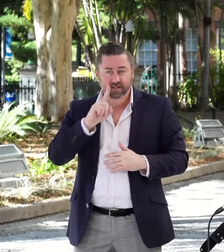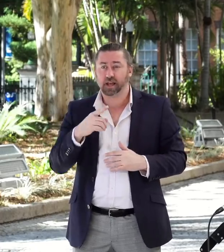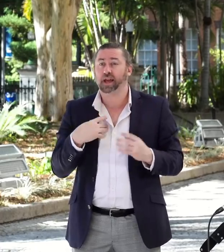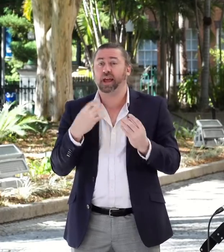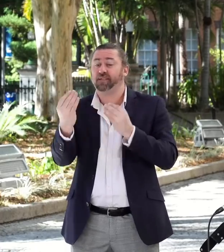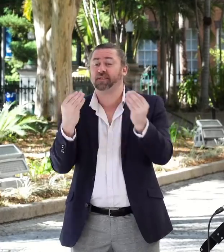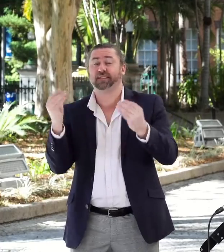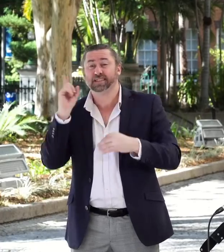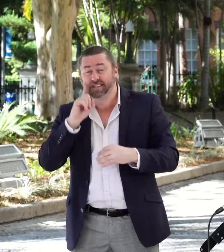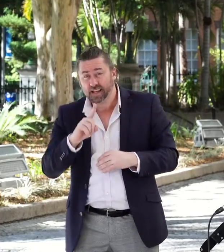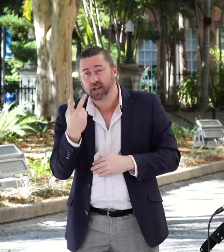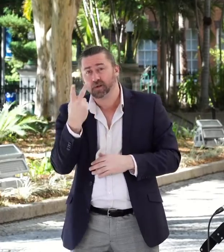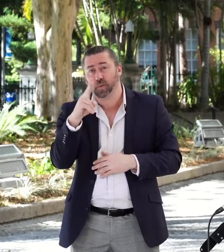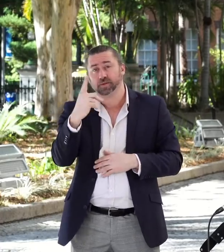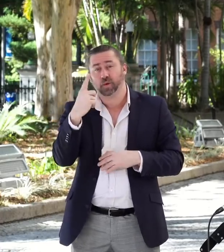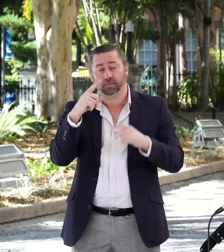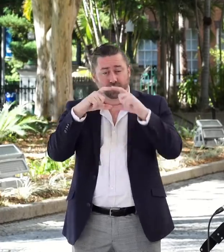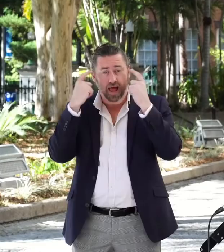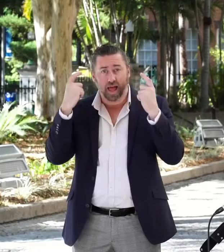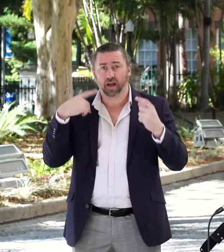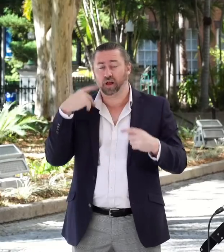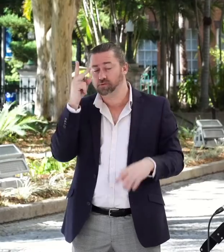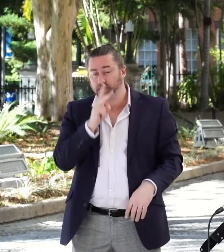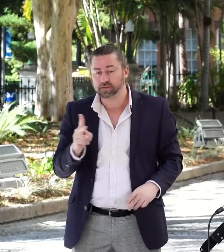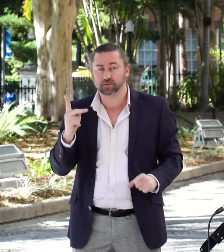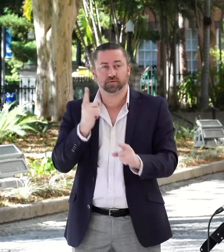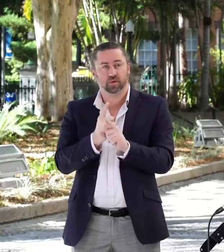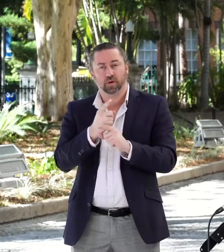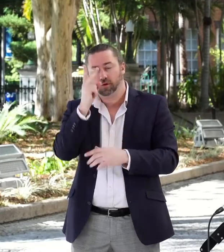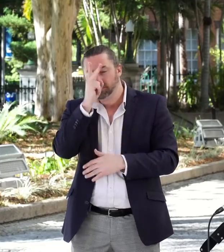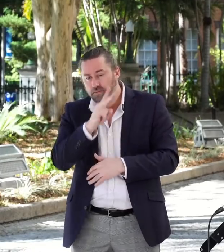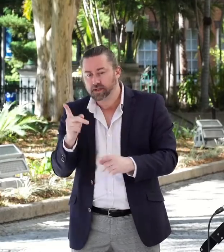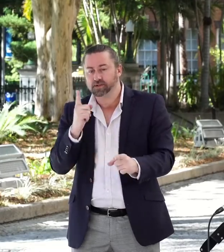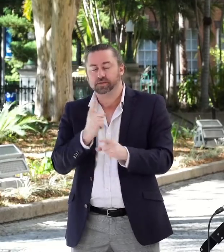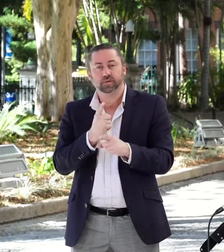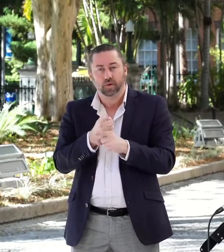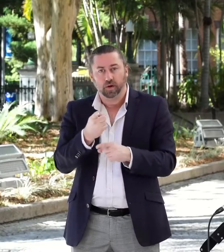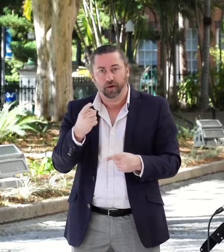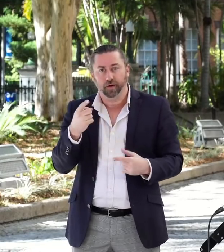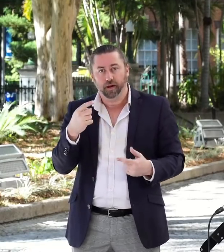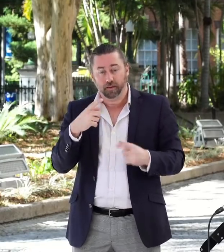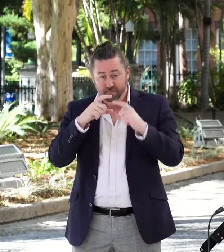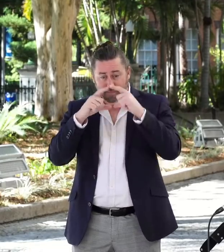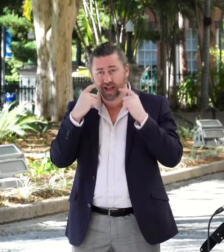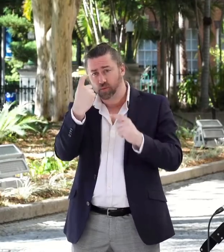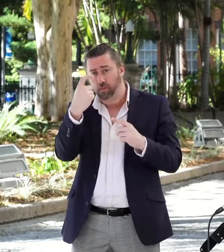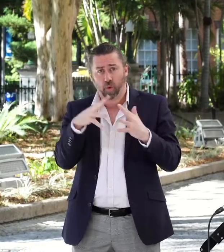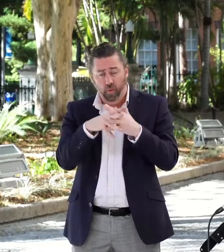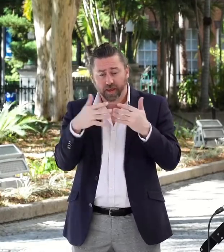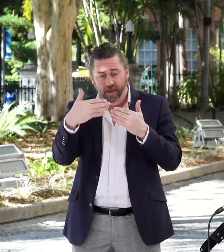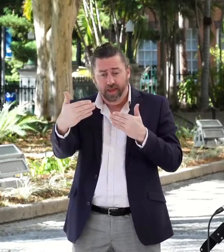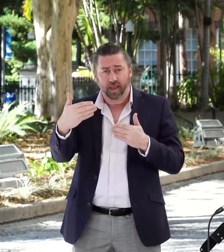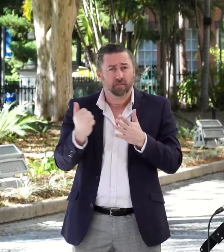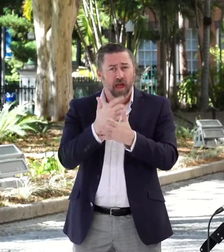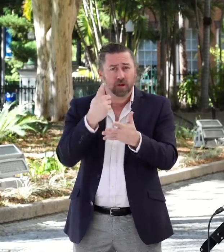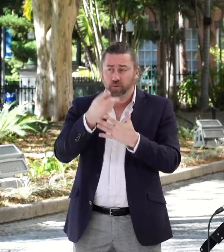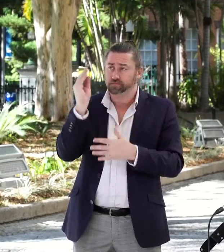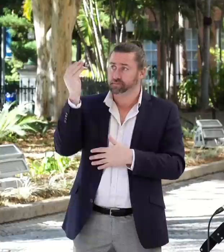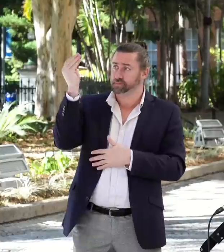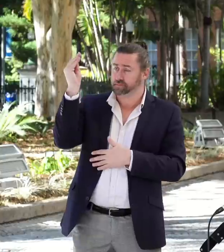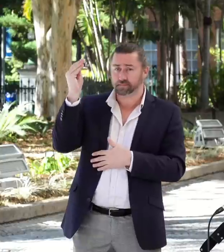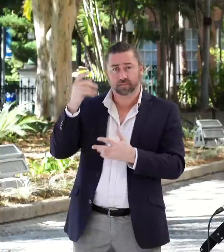21 masks, so the message is there. The masks are still with us for a little while yet, so please do make sure you carry your mask and wear them where you